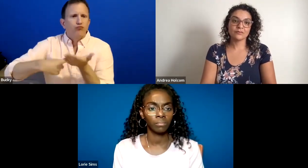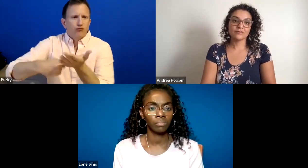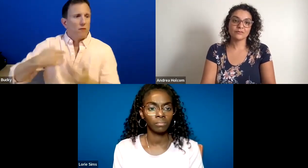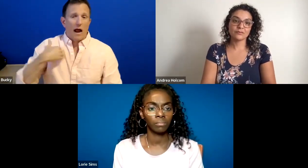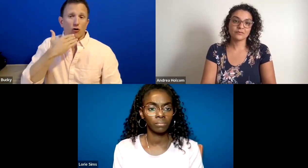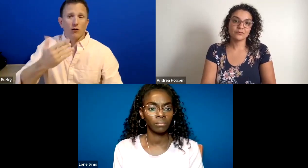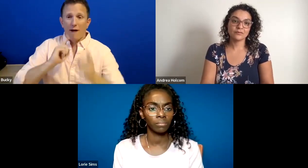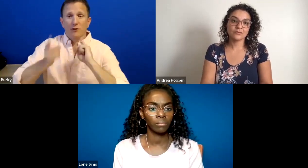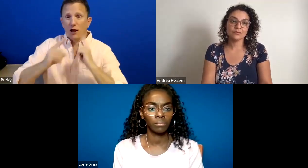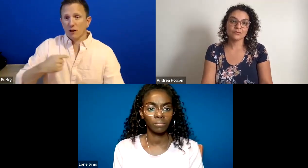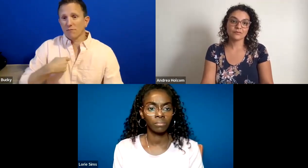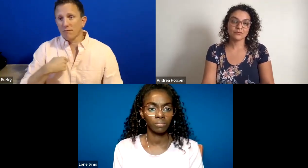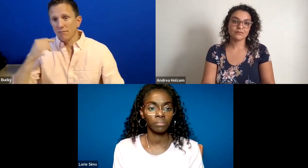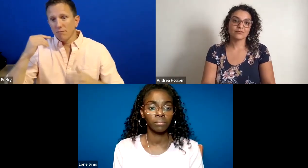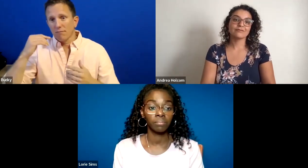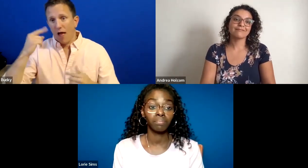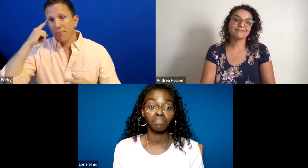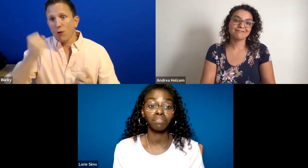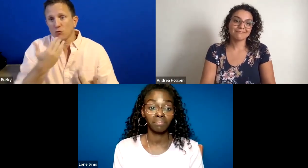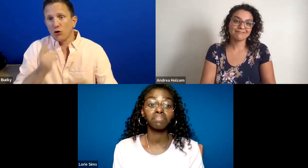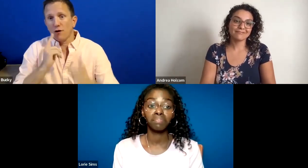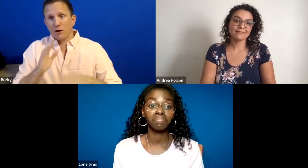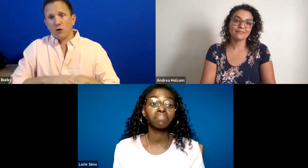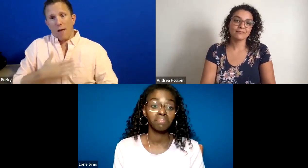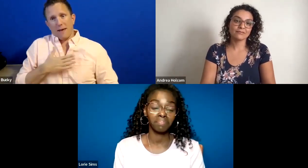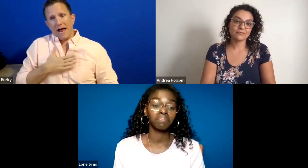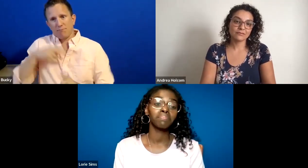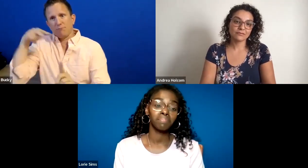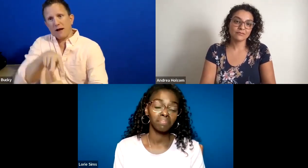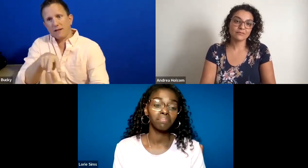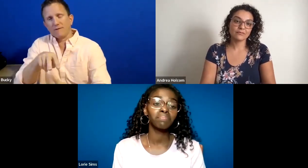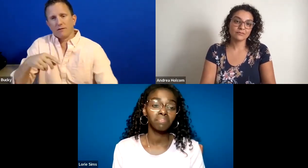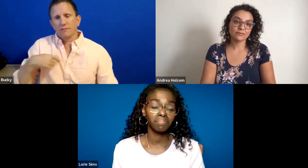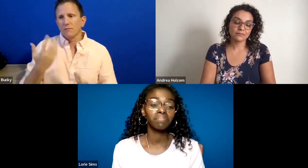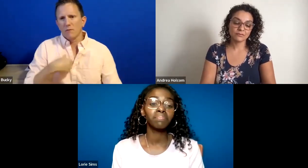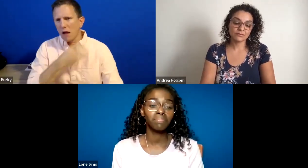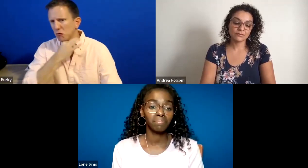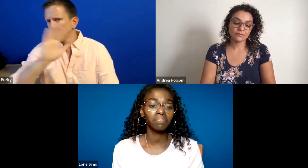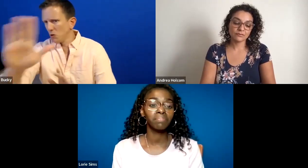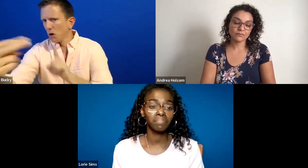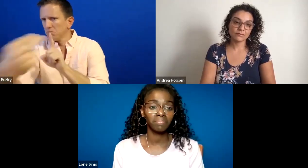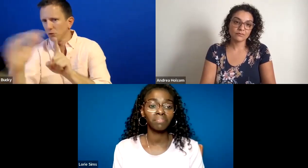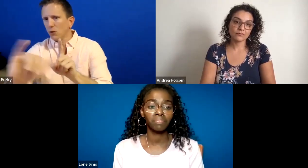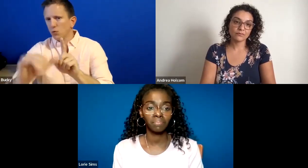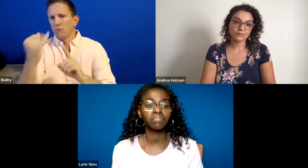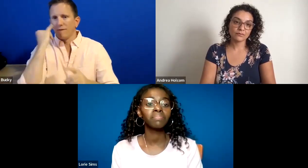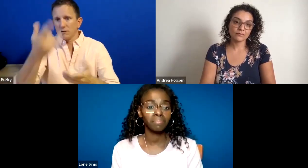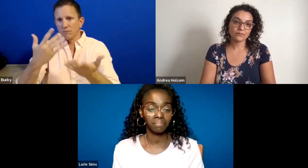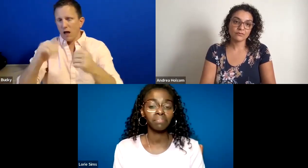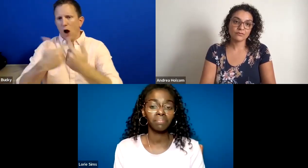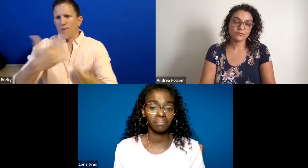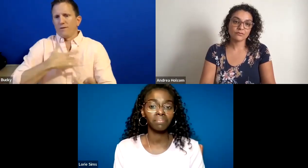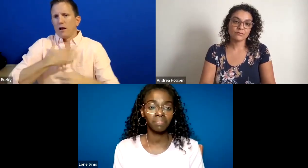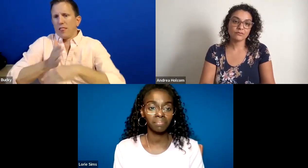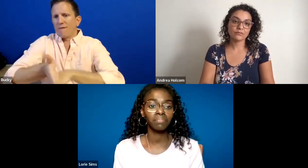have a video chat and it was a fantastic conversation. At least I thought so. It was very enlightening from my end.